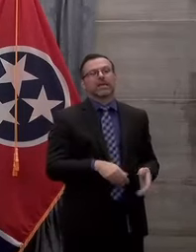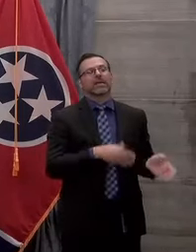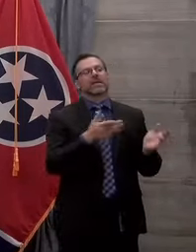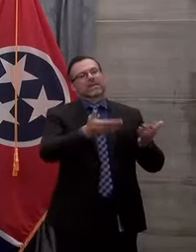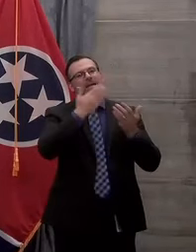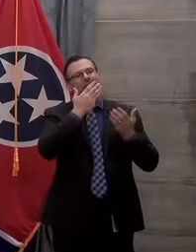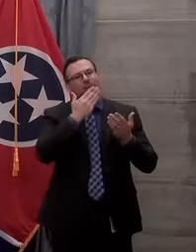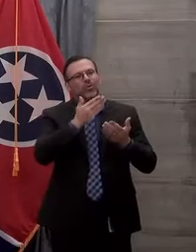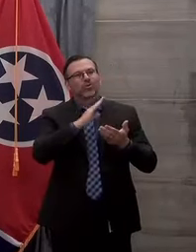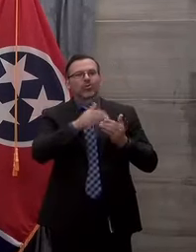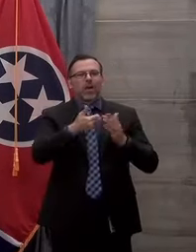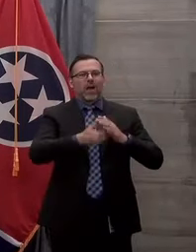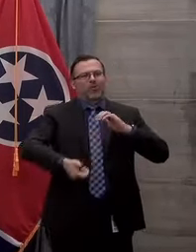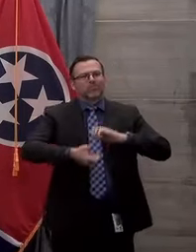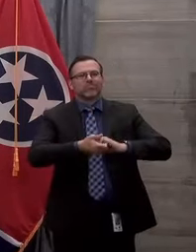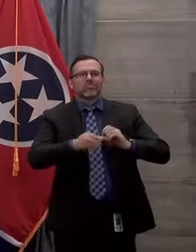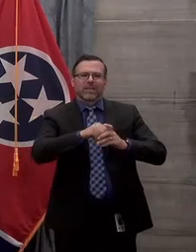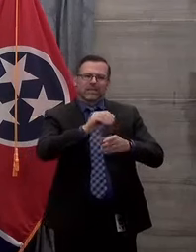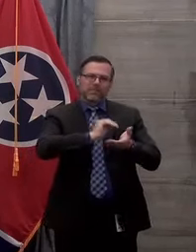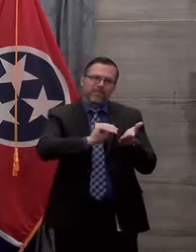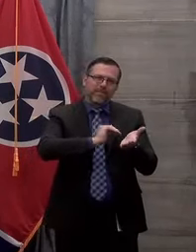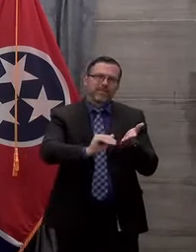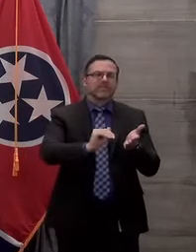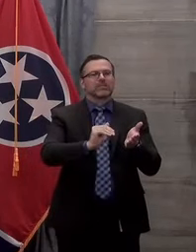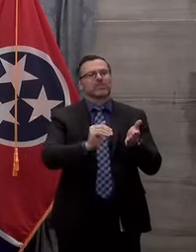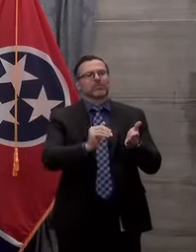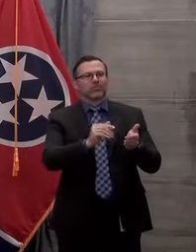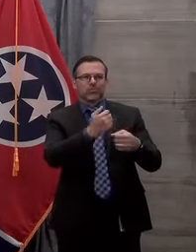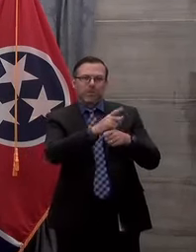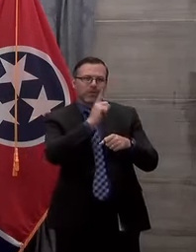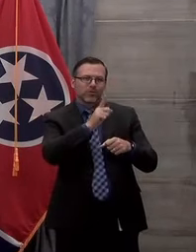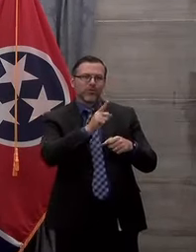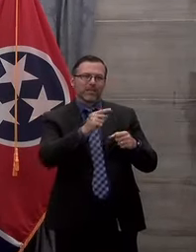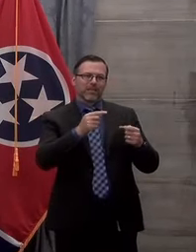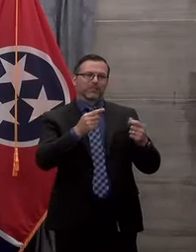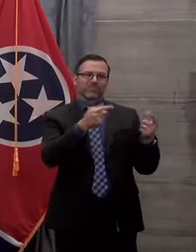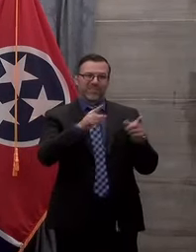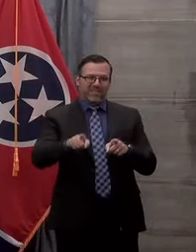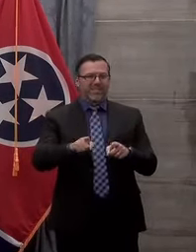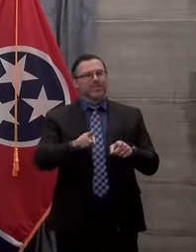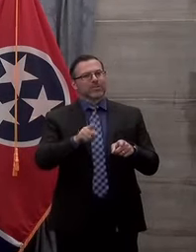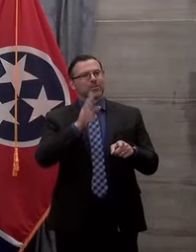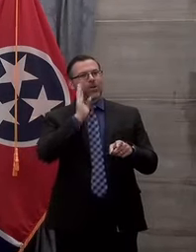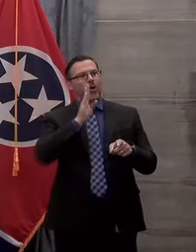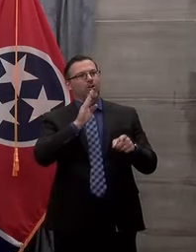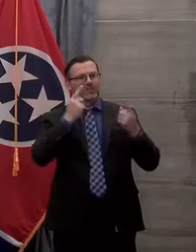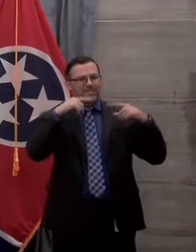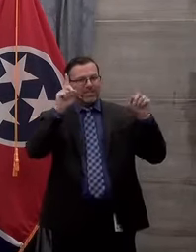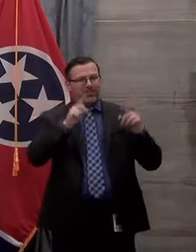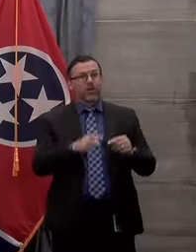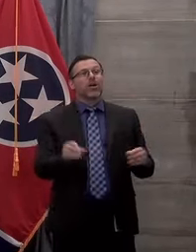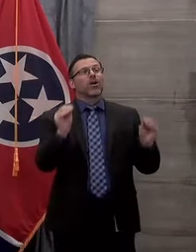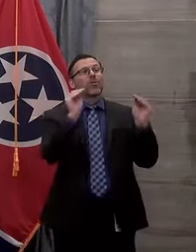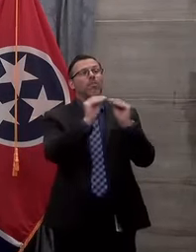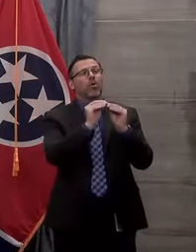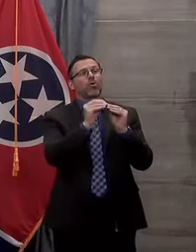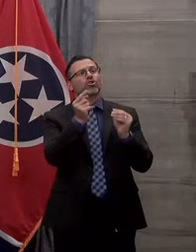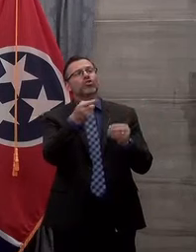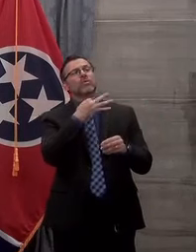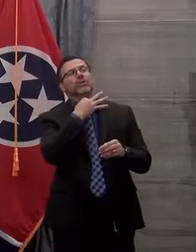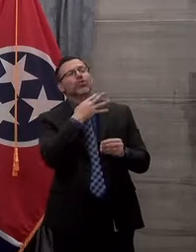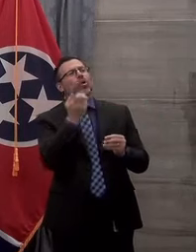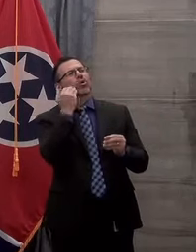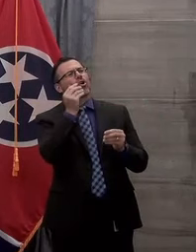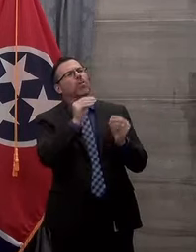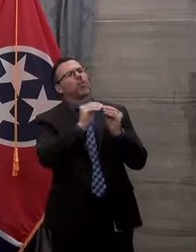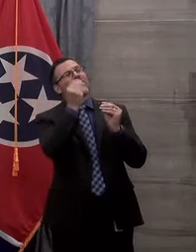our clinical partners in Memphis to assist us in ensuring that these events are a success. More information on these events can be found on